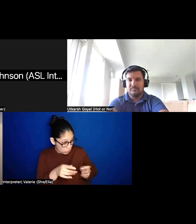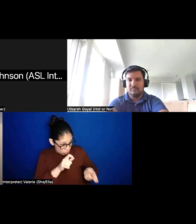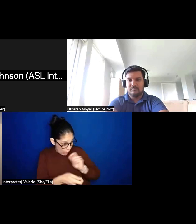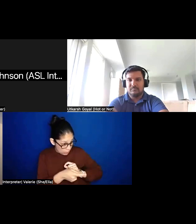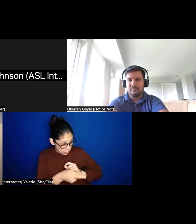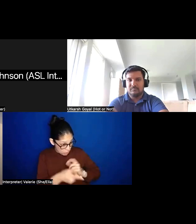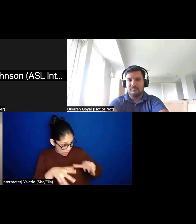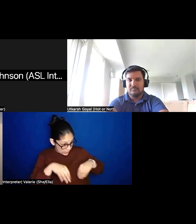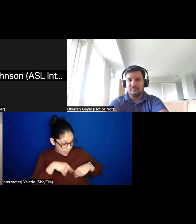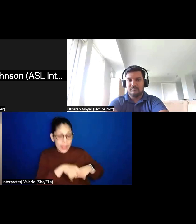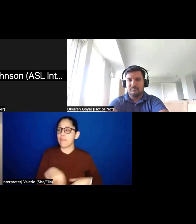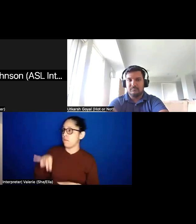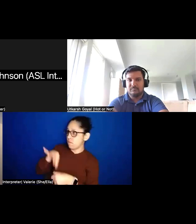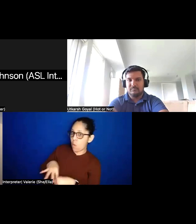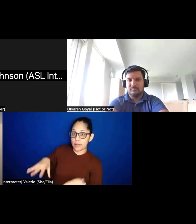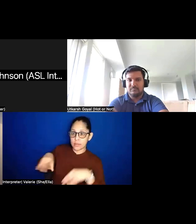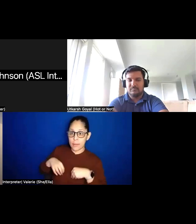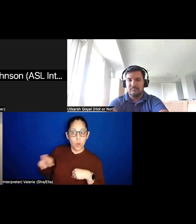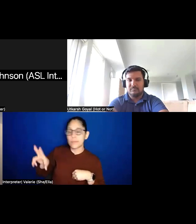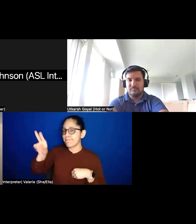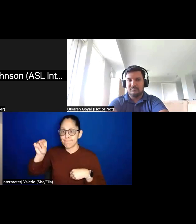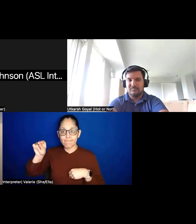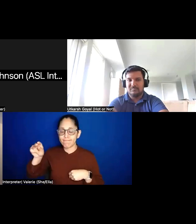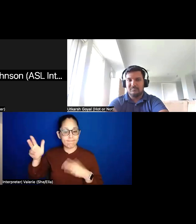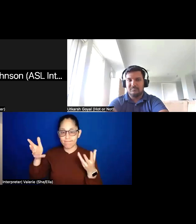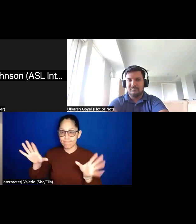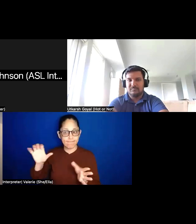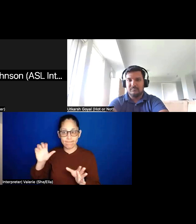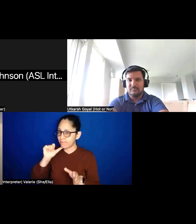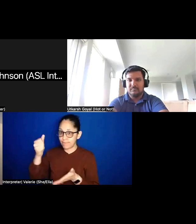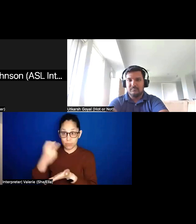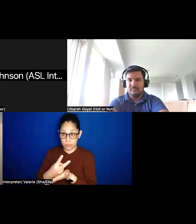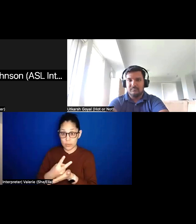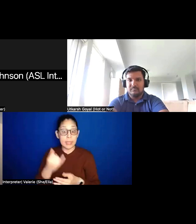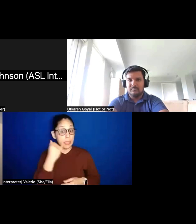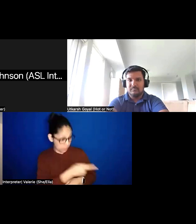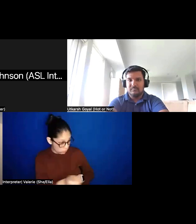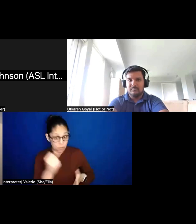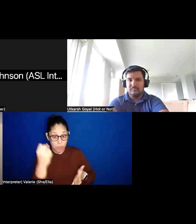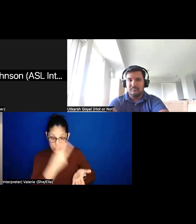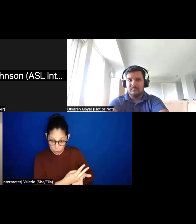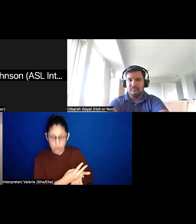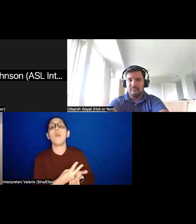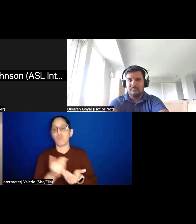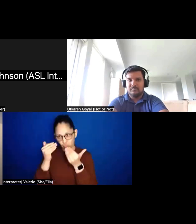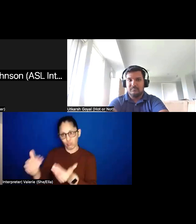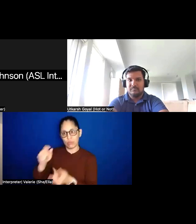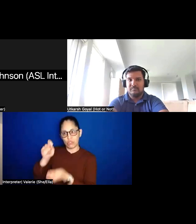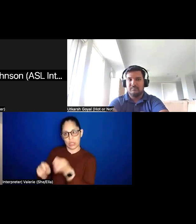or reject it, and only if the change gets accepted will it be made. And so